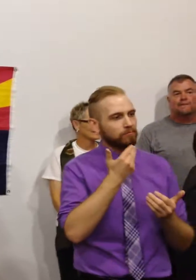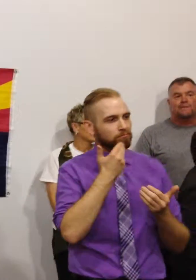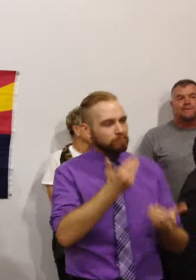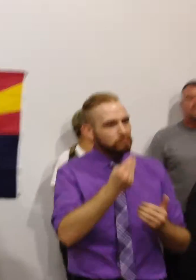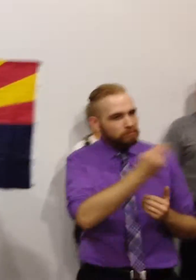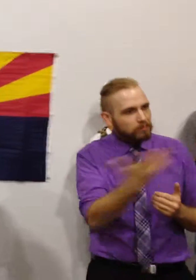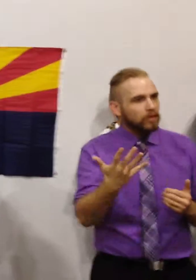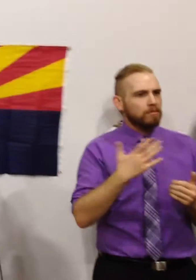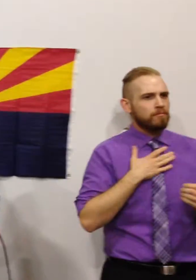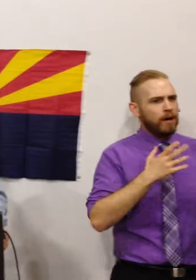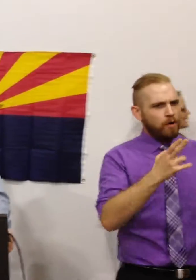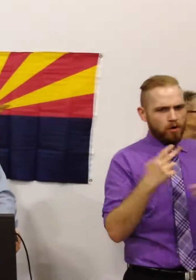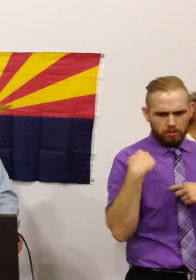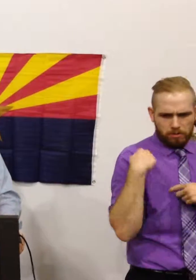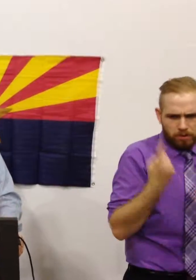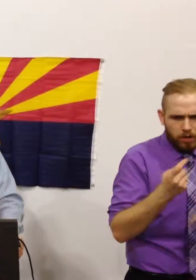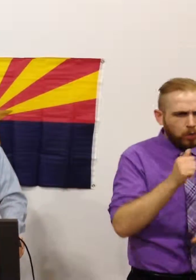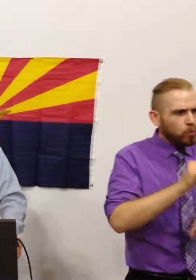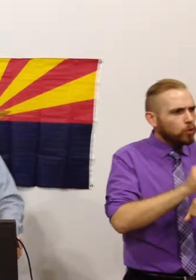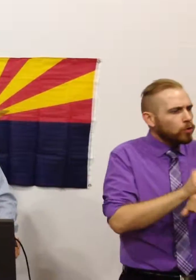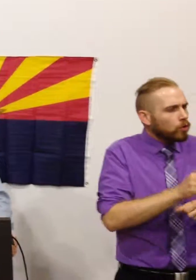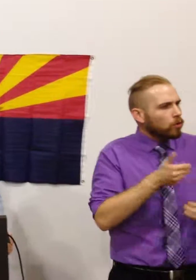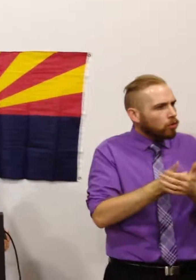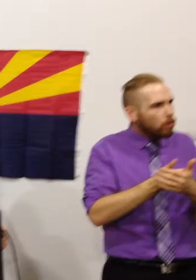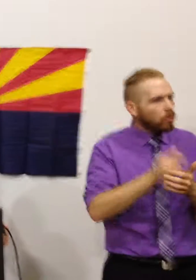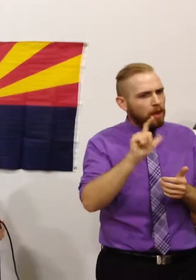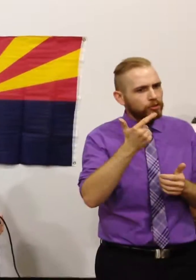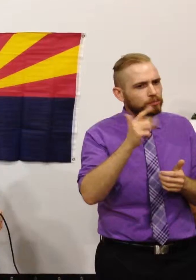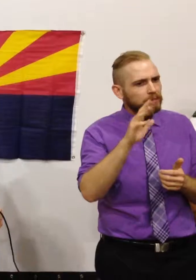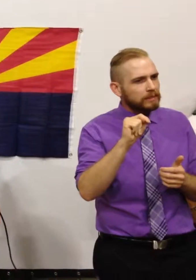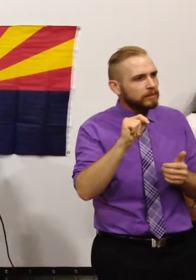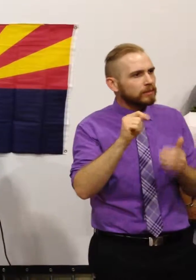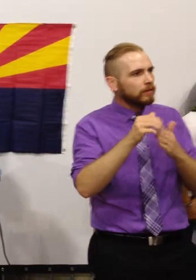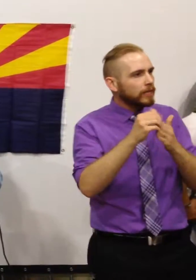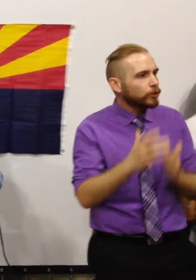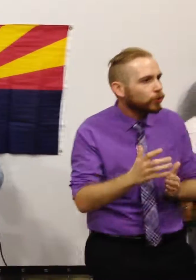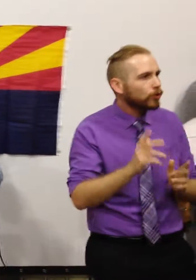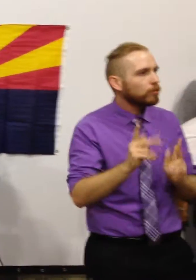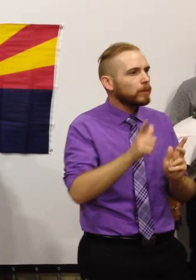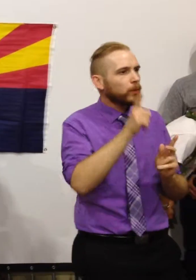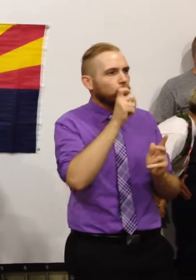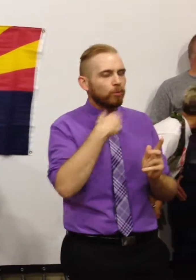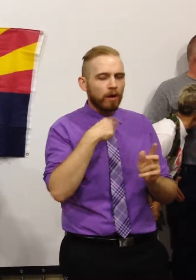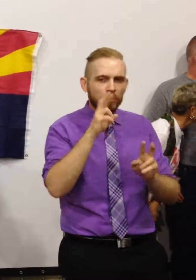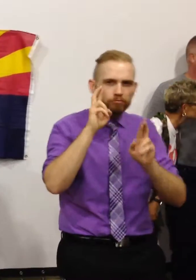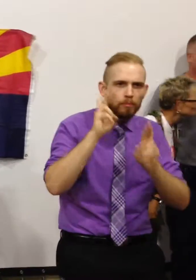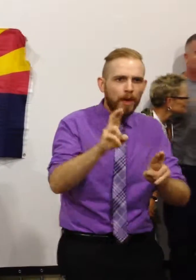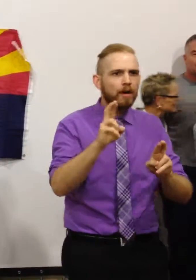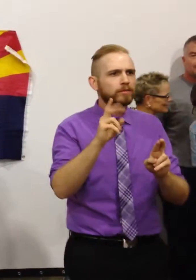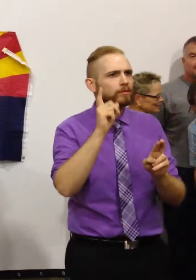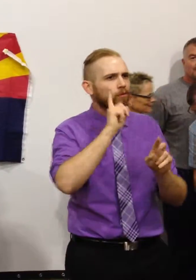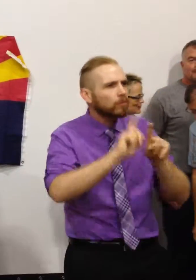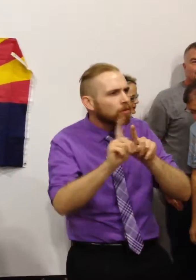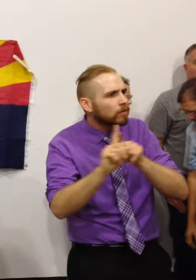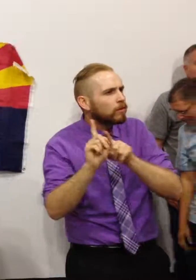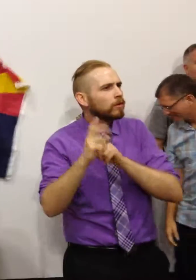Throughout my public service career, to work very closely with LGBT leaders. These are people that I admire on so many levels, the